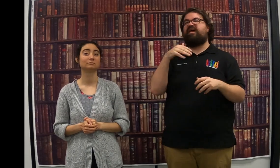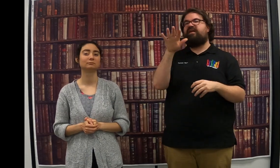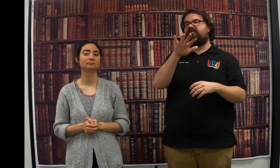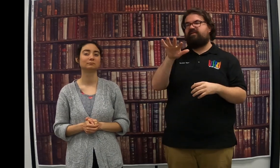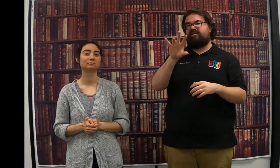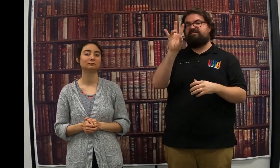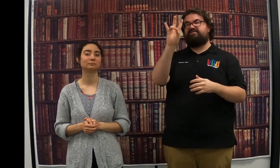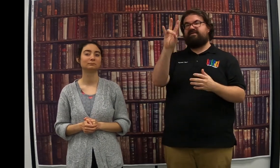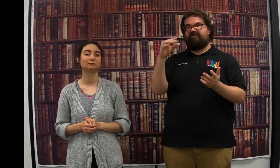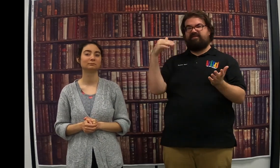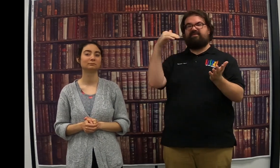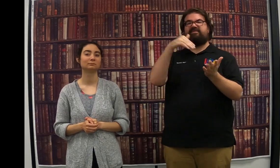birds in the castle.